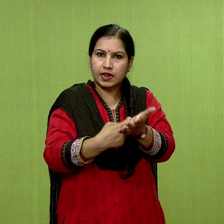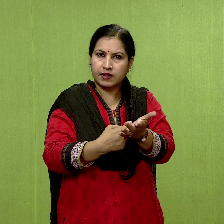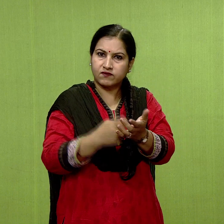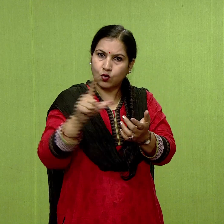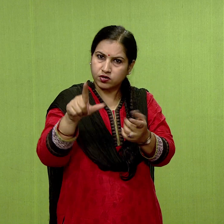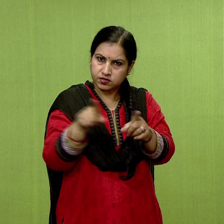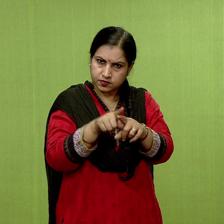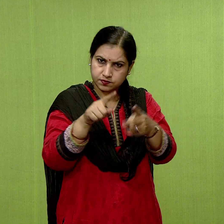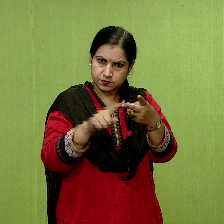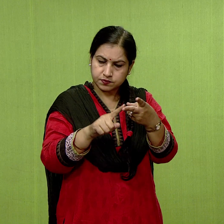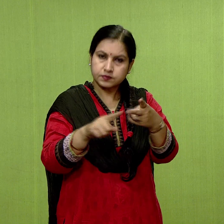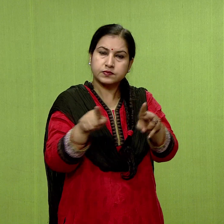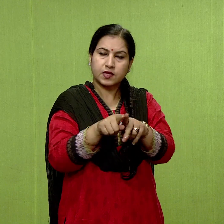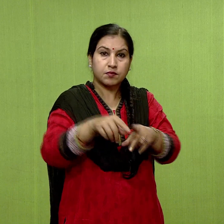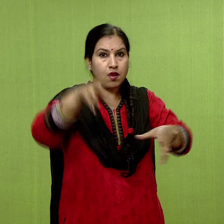We also learned about